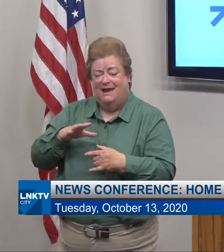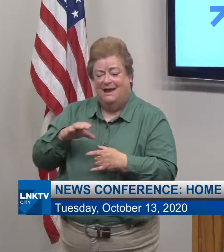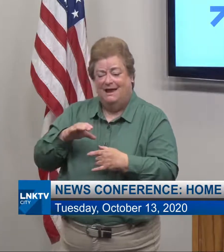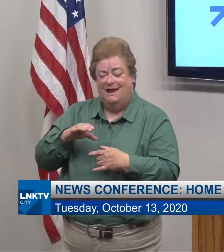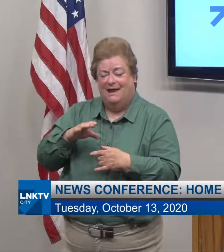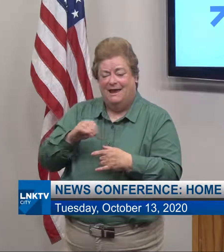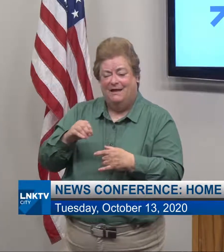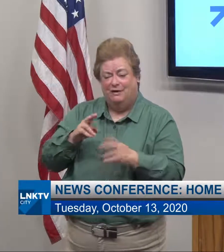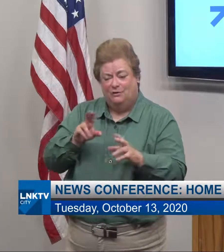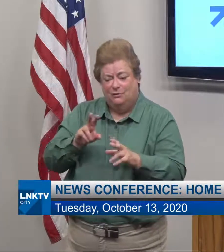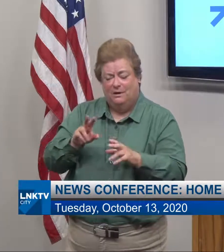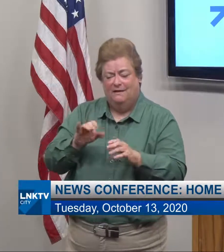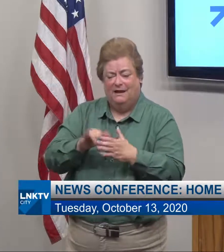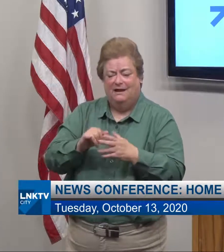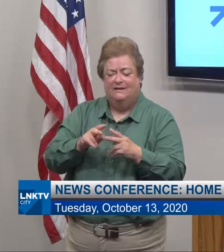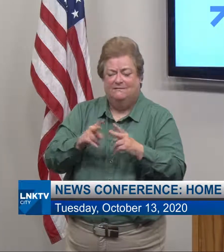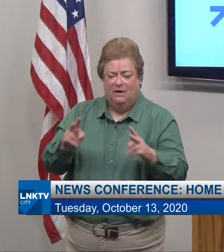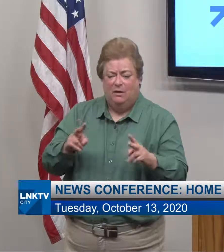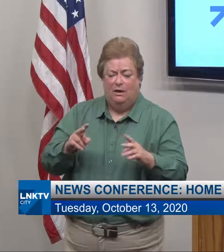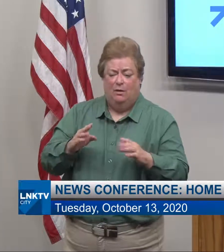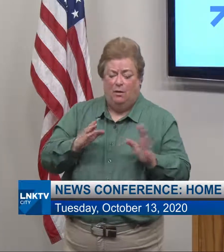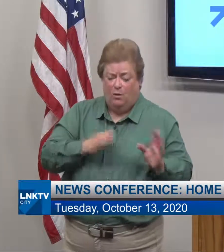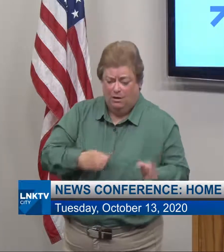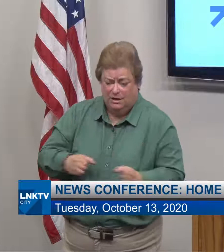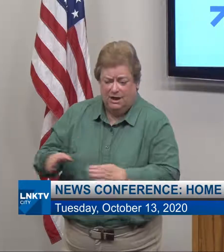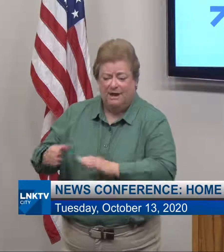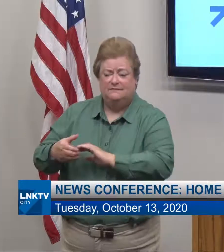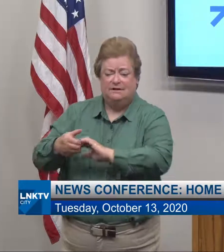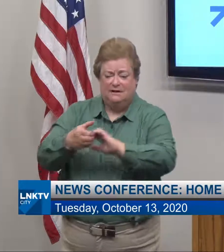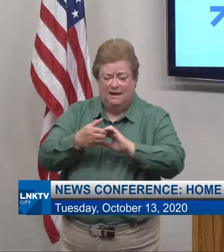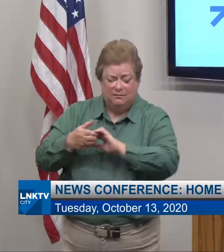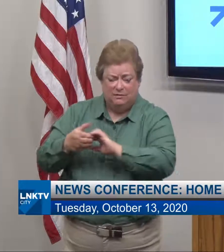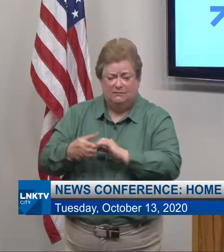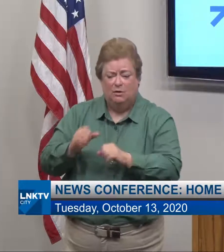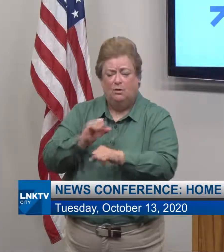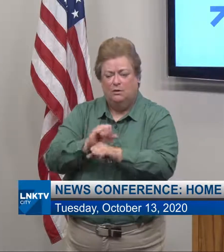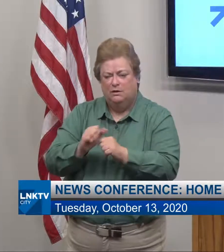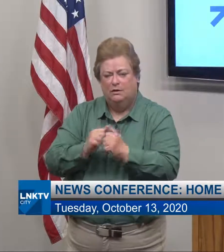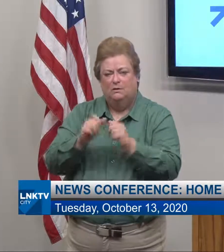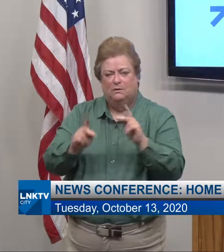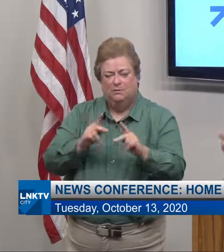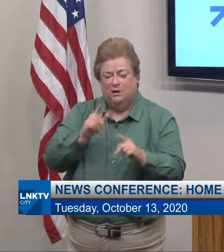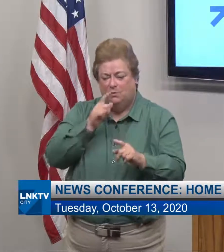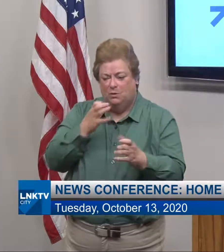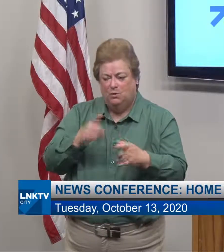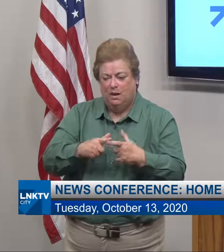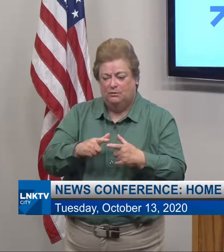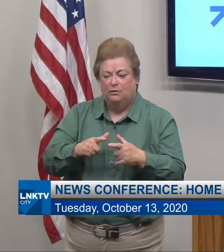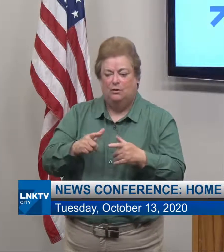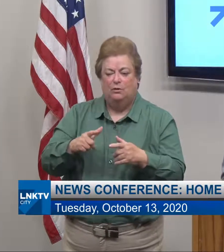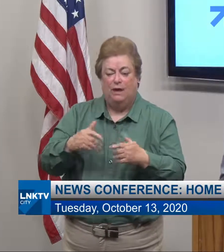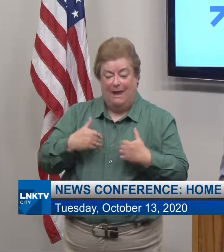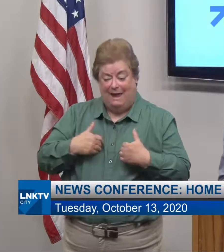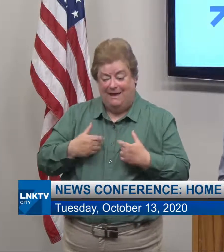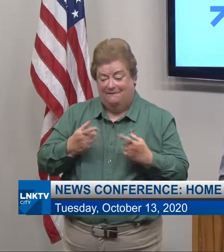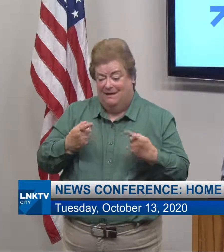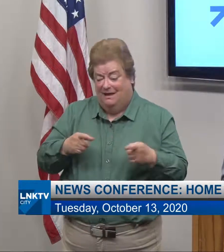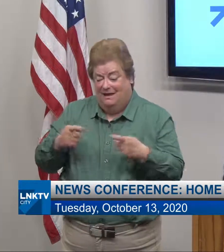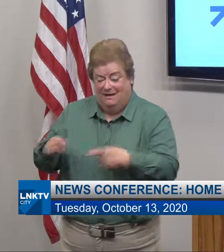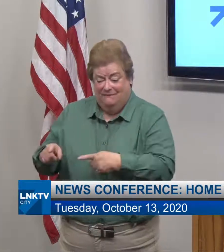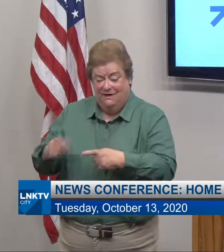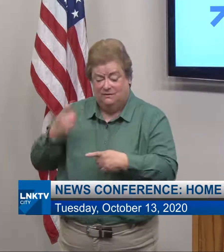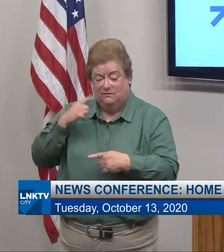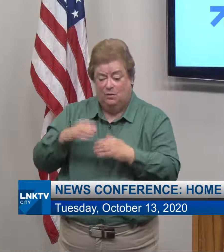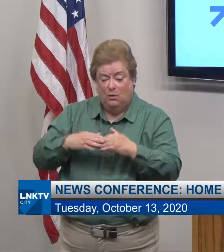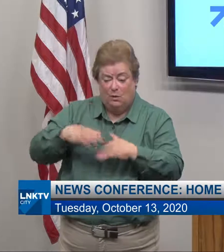very organized and collaborative manner. They work with people who want to host events over 500 people to make sure there's